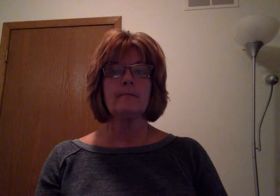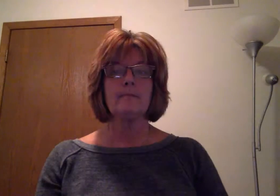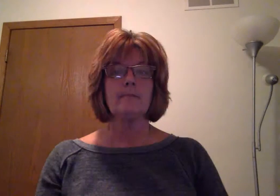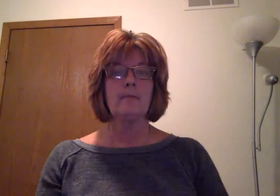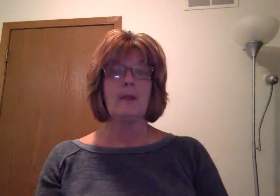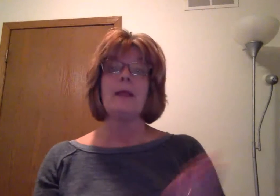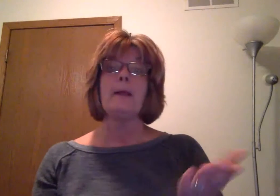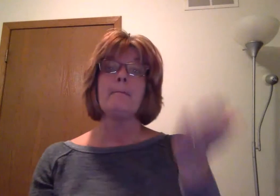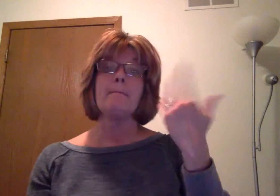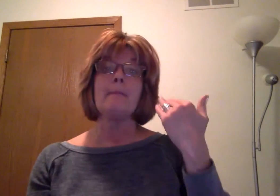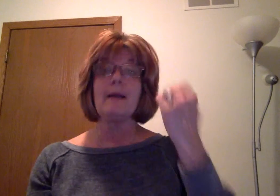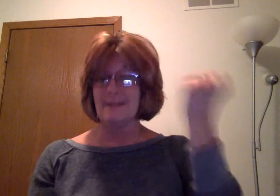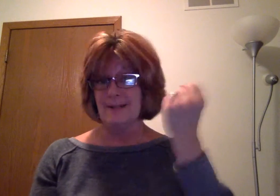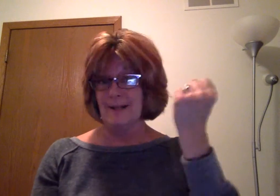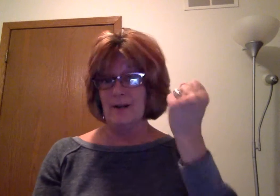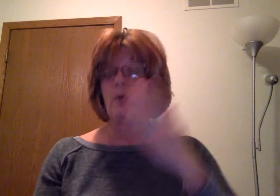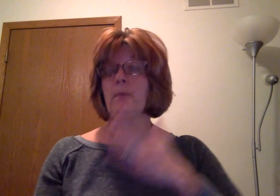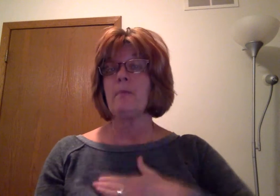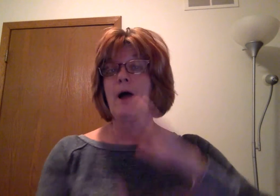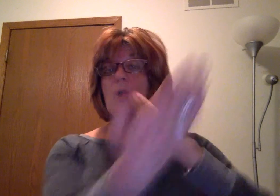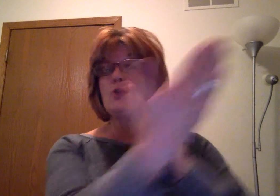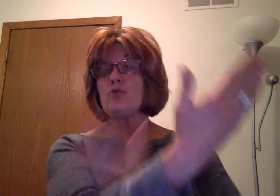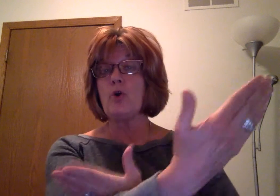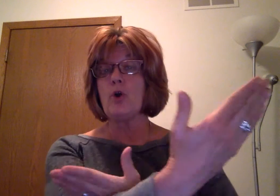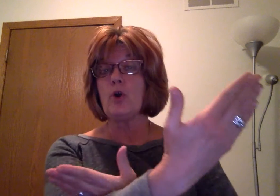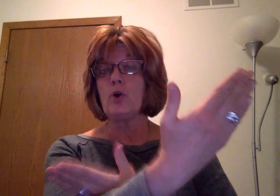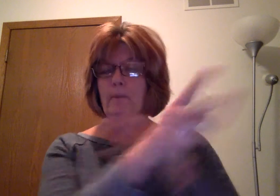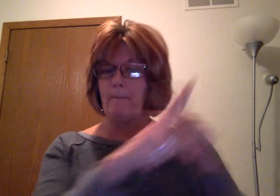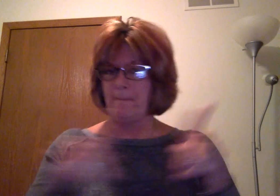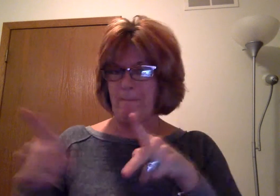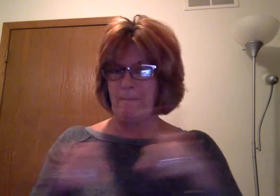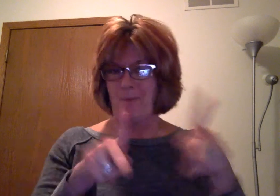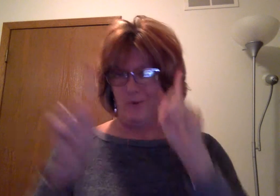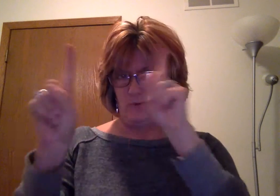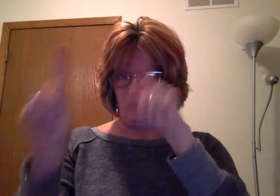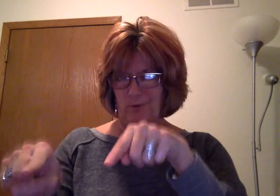Water went to a party, and I took a party, and she called me to come pick her up.